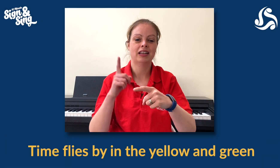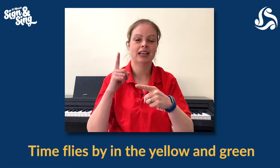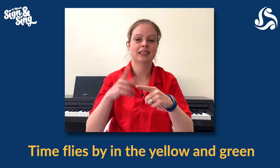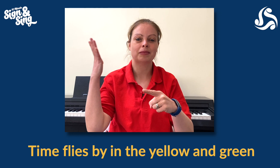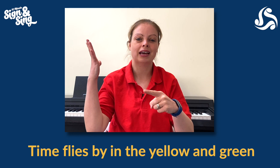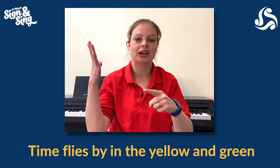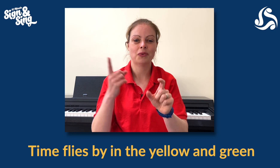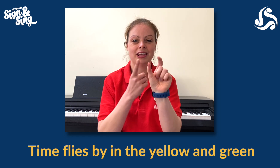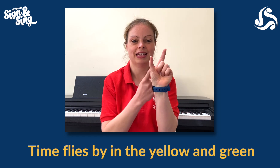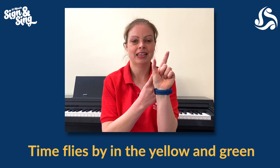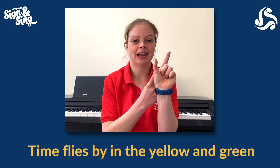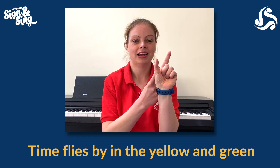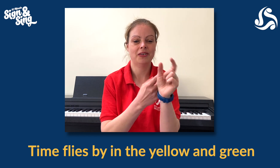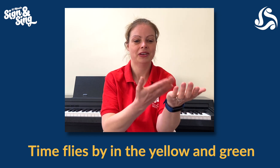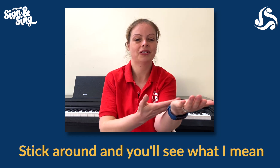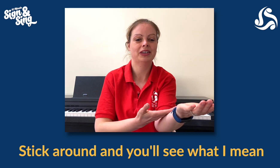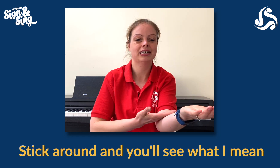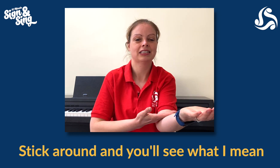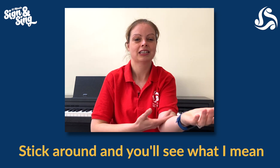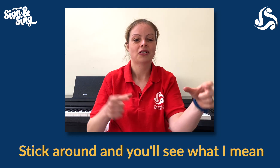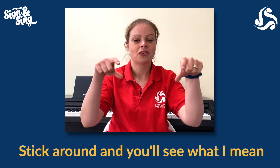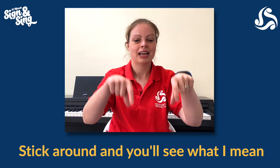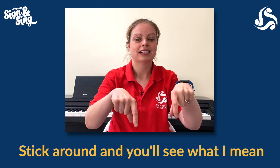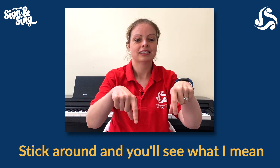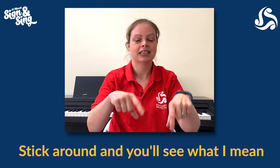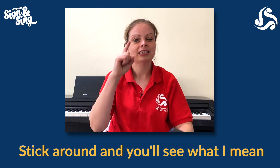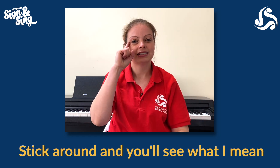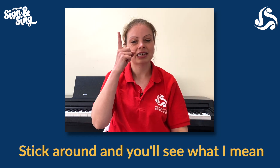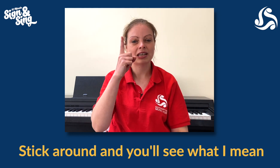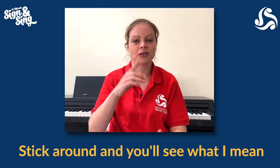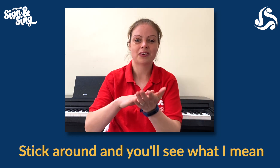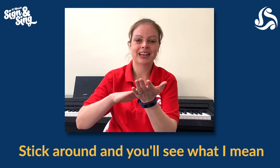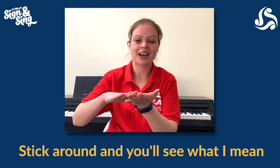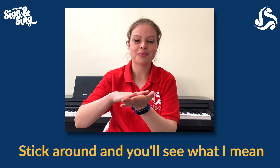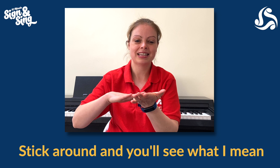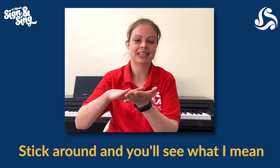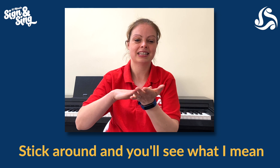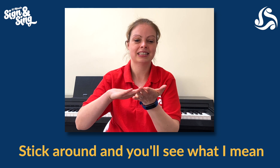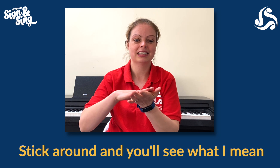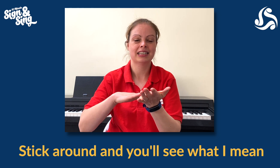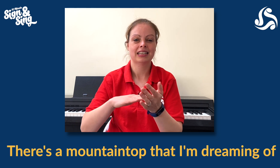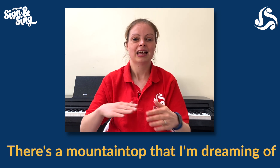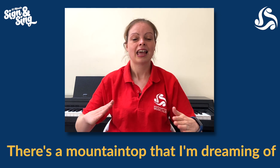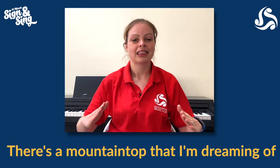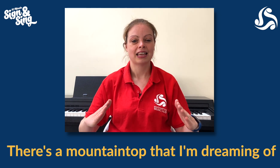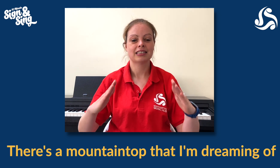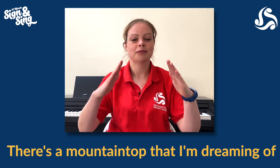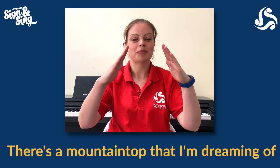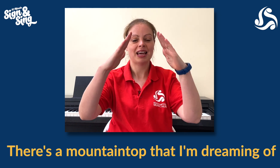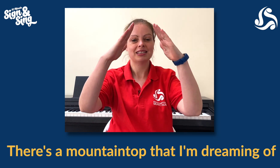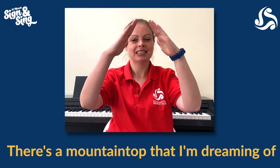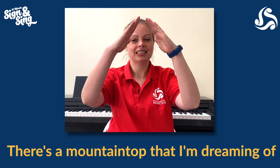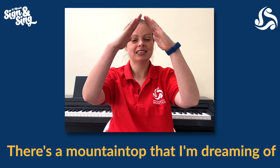Time flies by in the yellow and green. Stick around and you'll see what I mean. There's